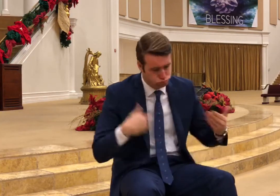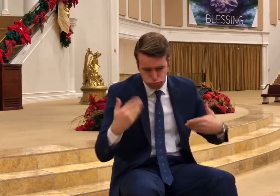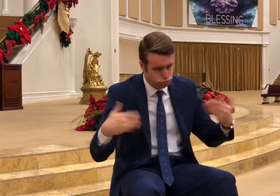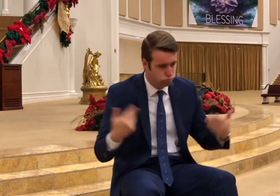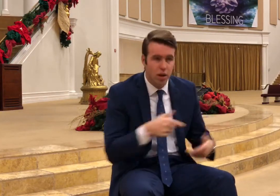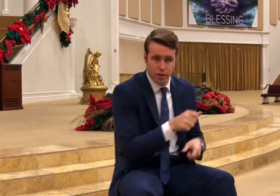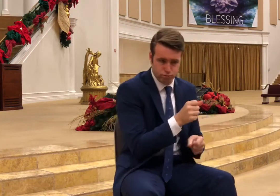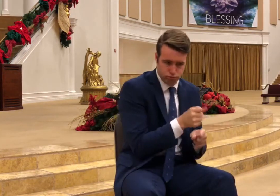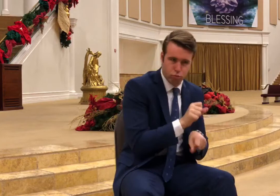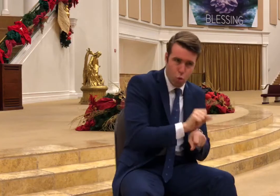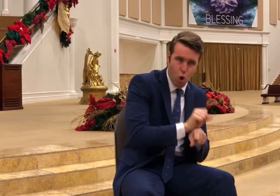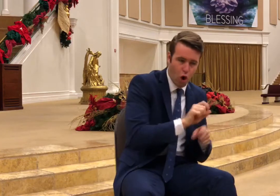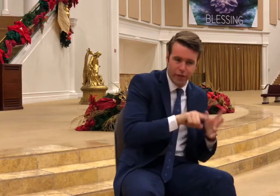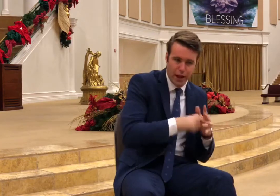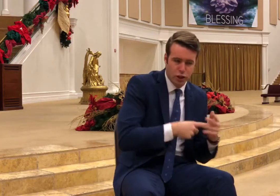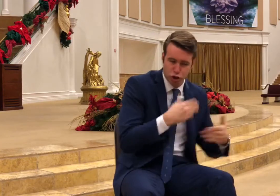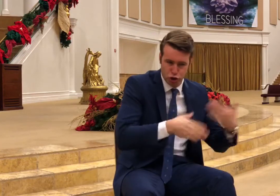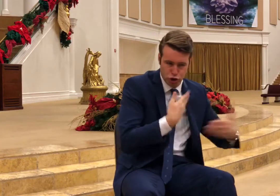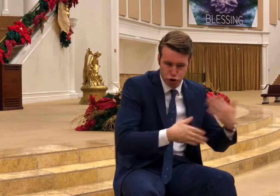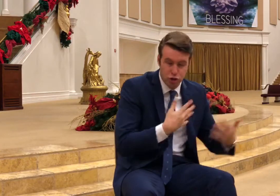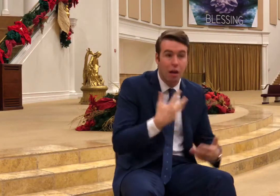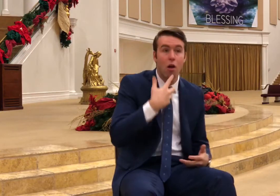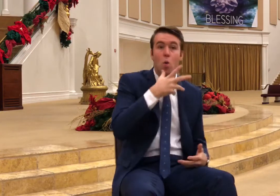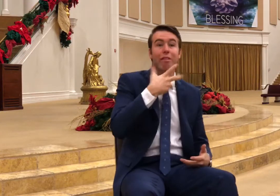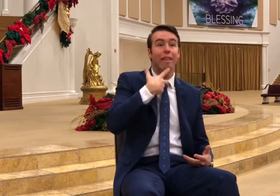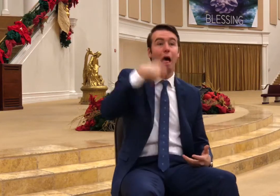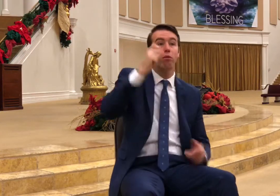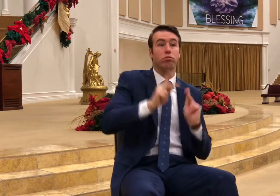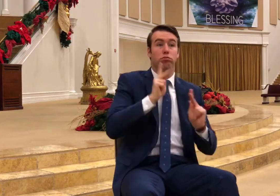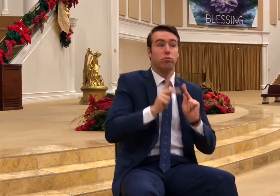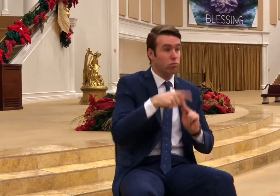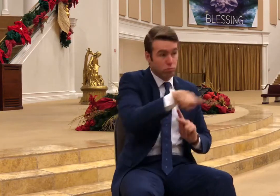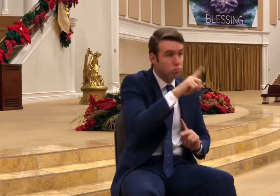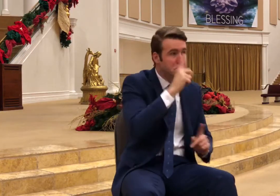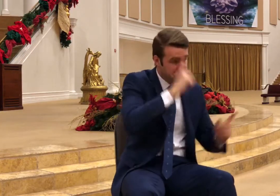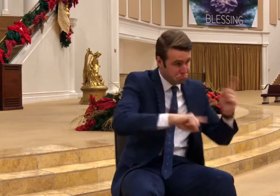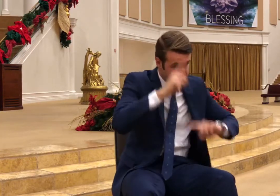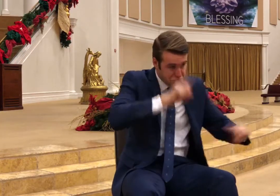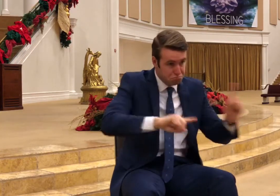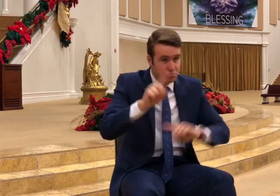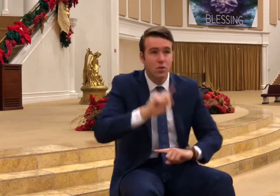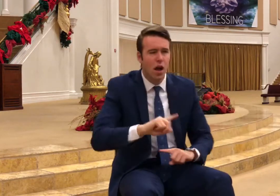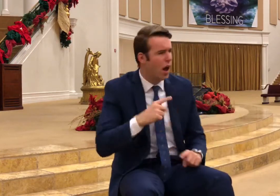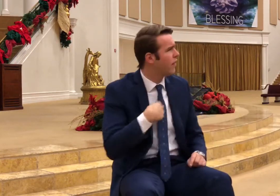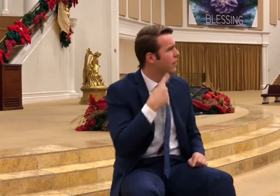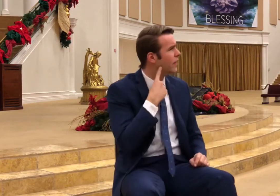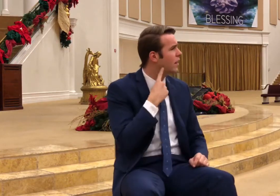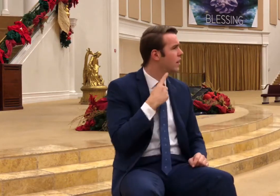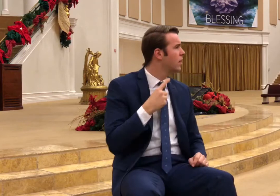all of this. They initiated this. The village elders agreed to it. And then I can't remember, is it that